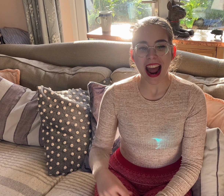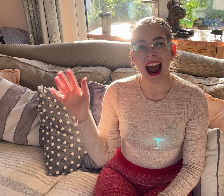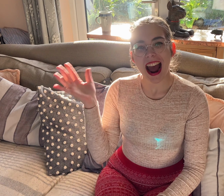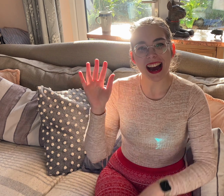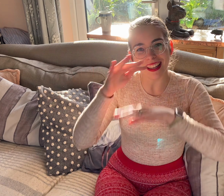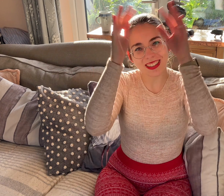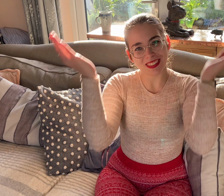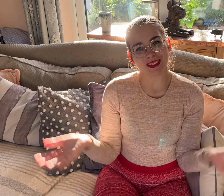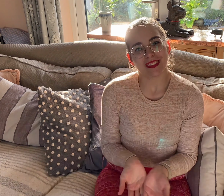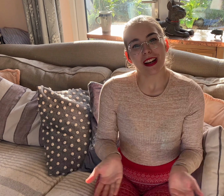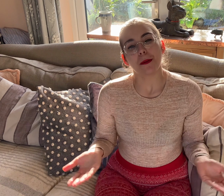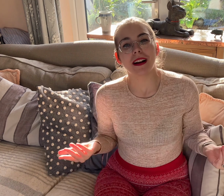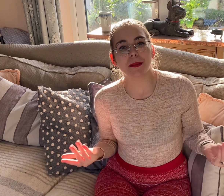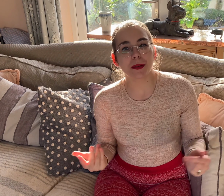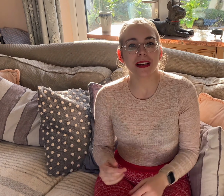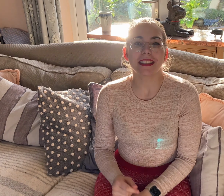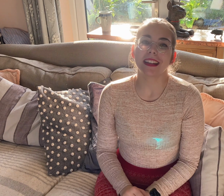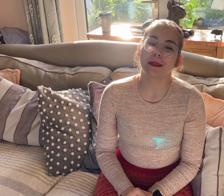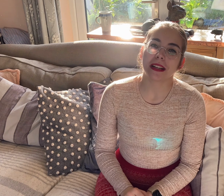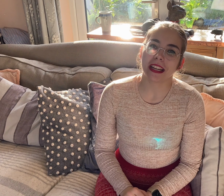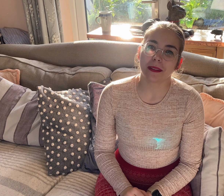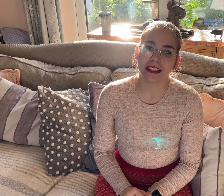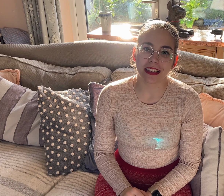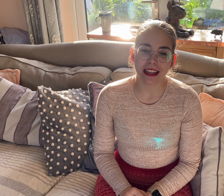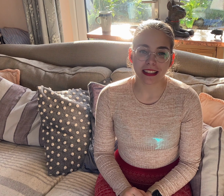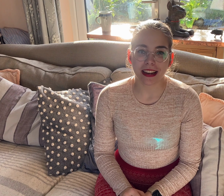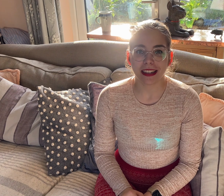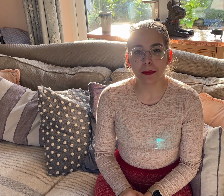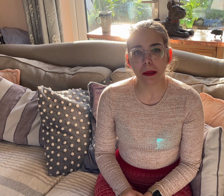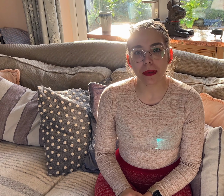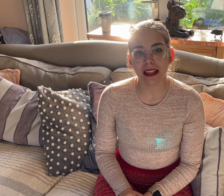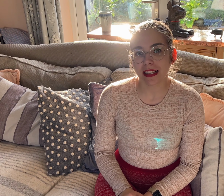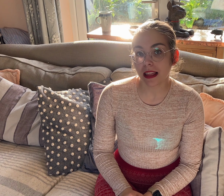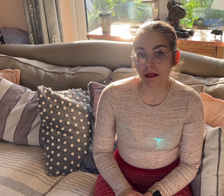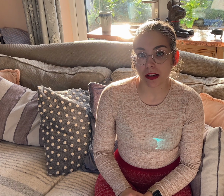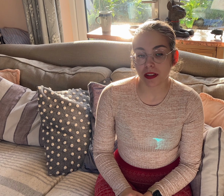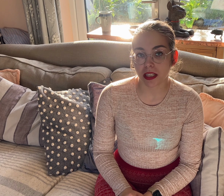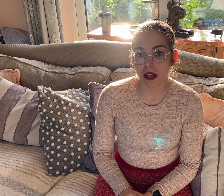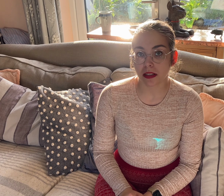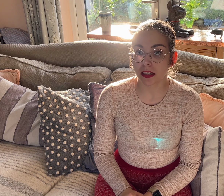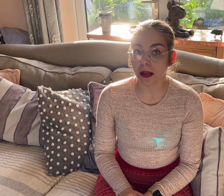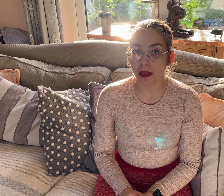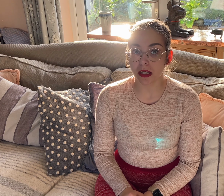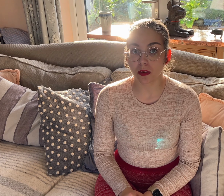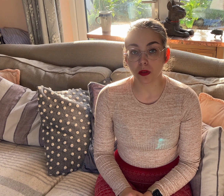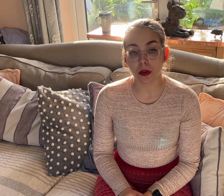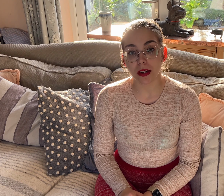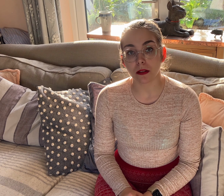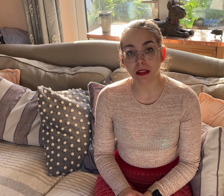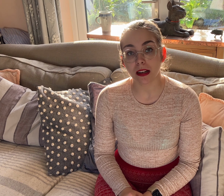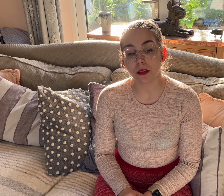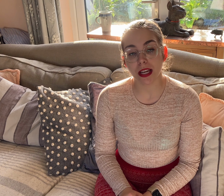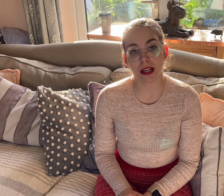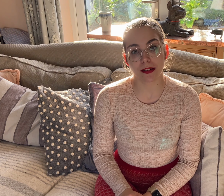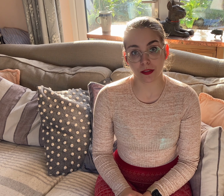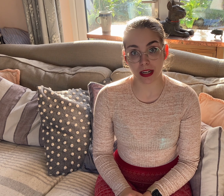Hi all! Welcome to my channel, my name is Greta and I make BSL lyric videos, sign-by-sign tutorials and chronic illness-related